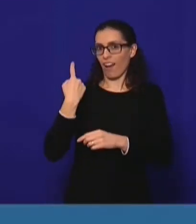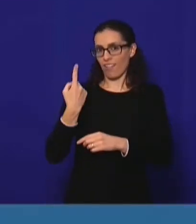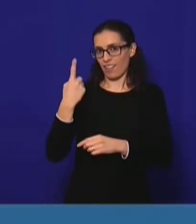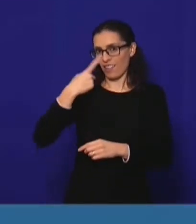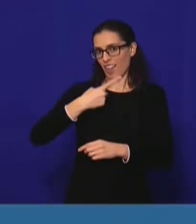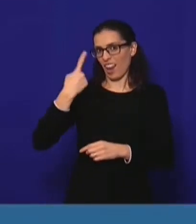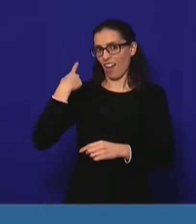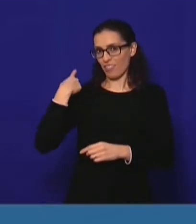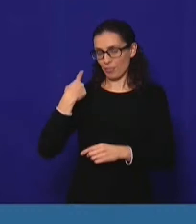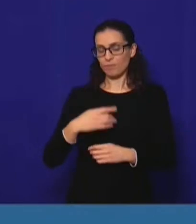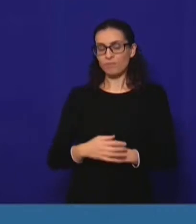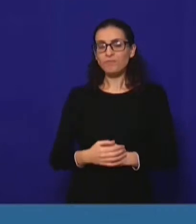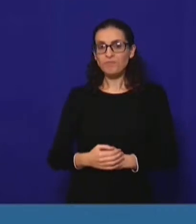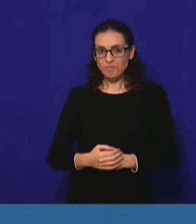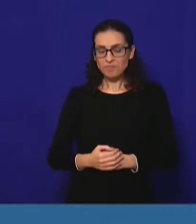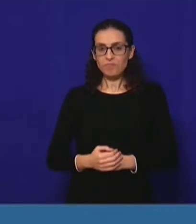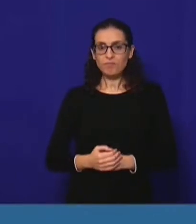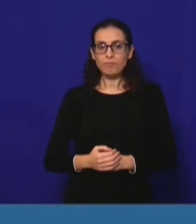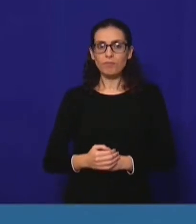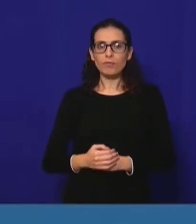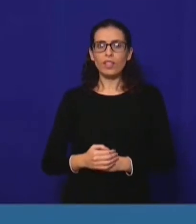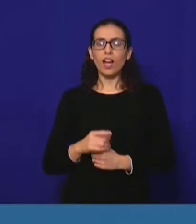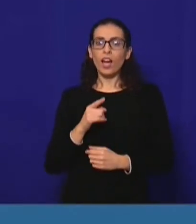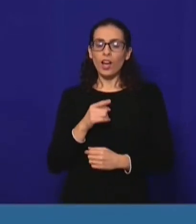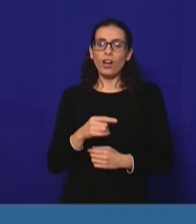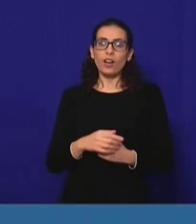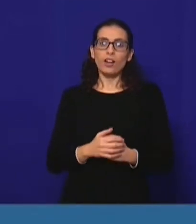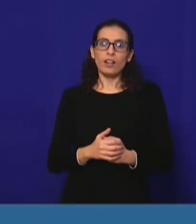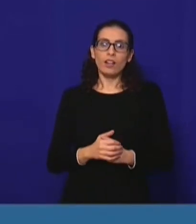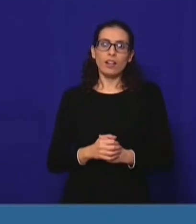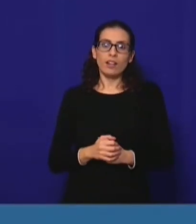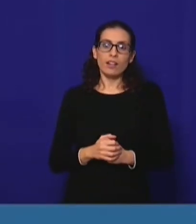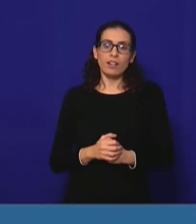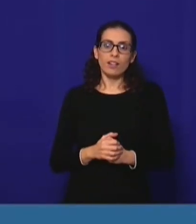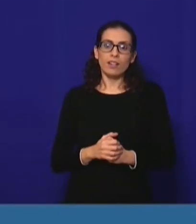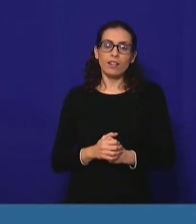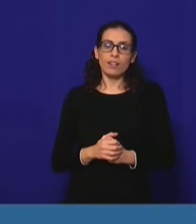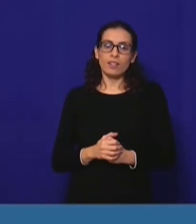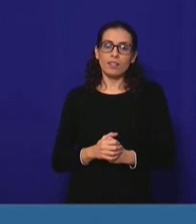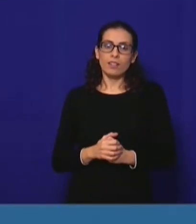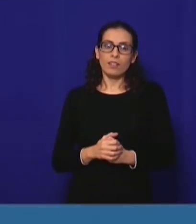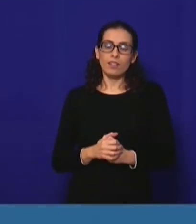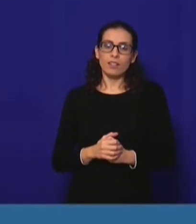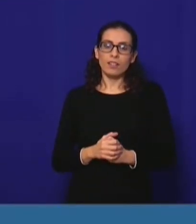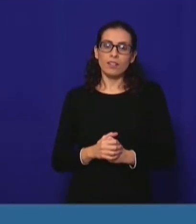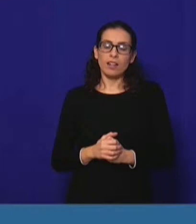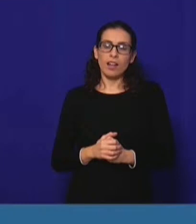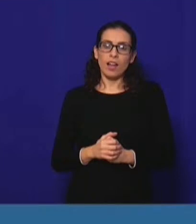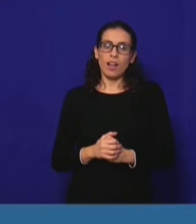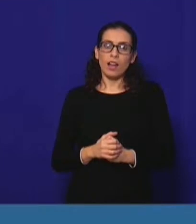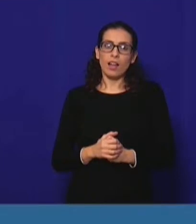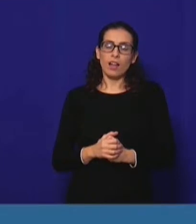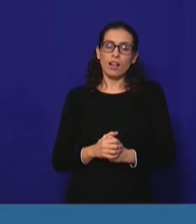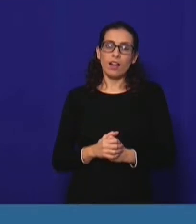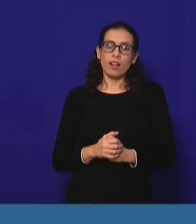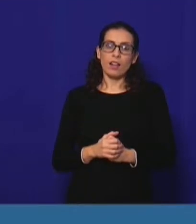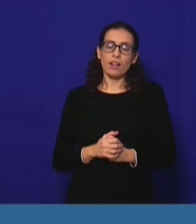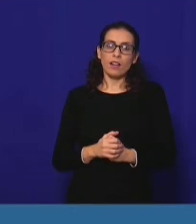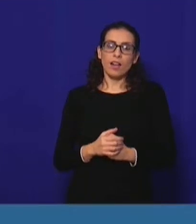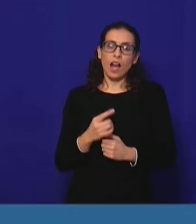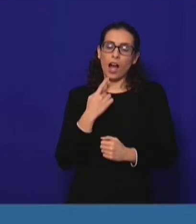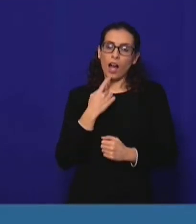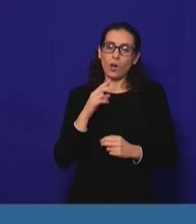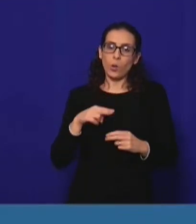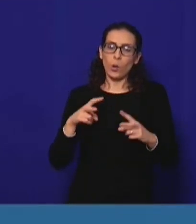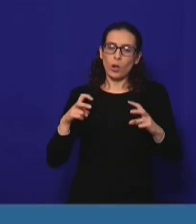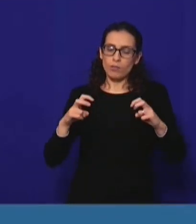dwar reazzjoni tal-autoritajiet tas-saħħa għal dak il-qal is-Segretarju Britanniku tas-Saħħa illi hemm varjant